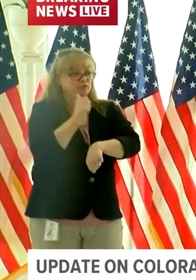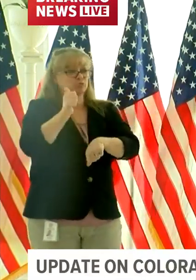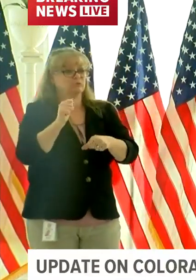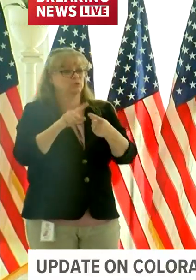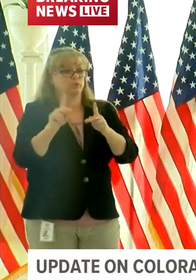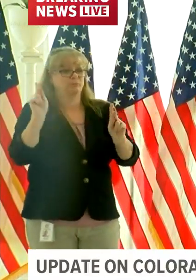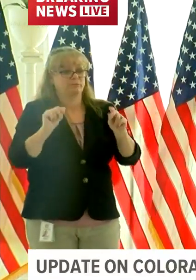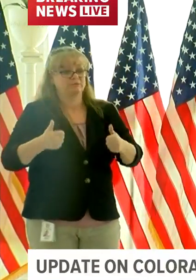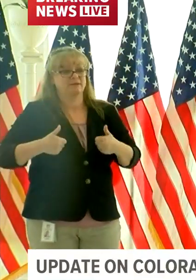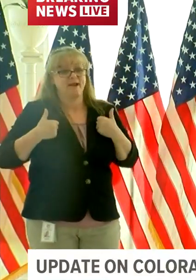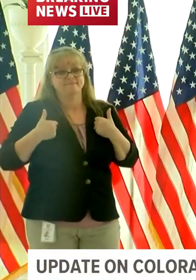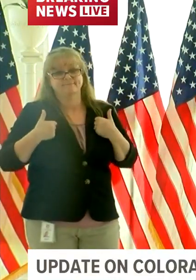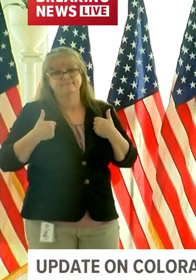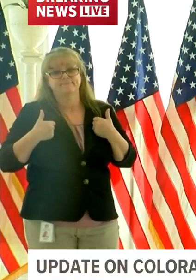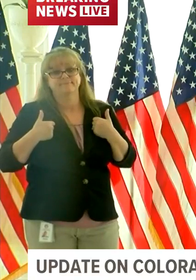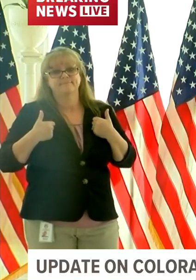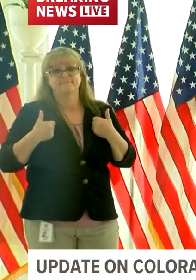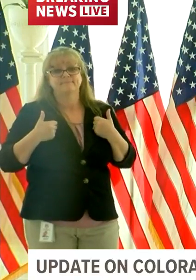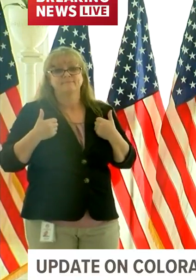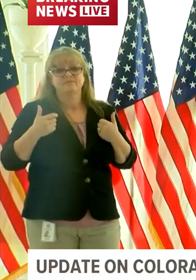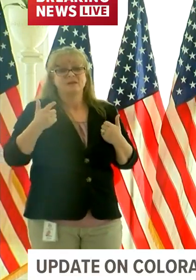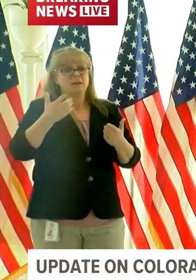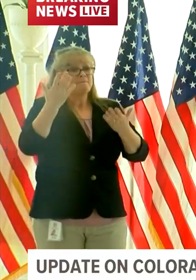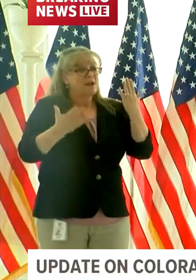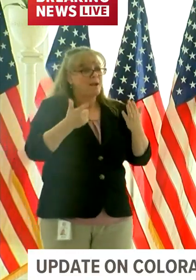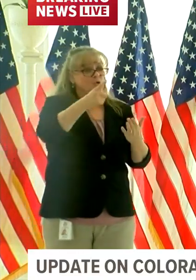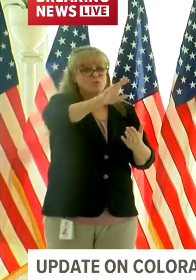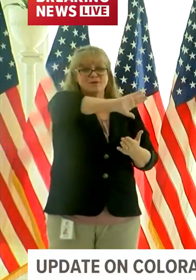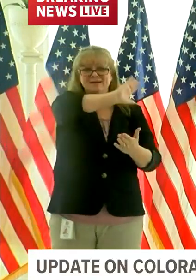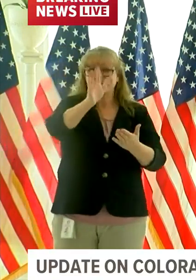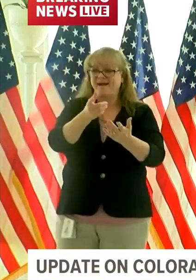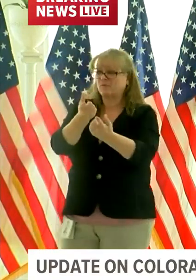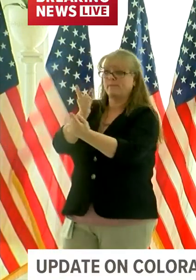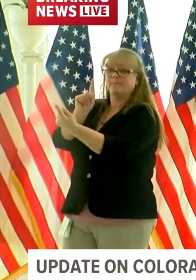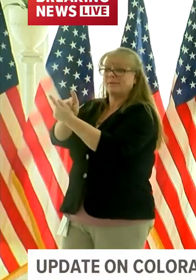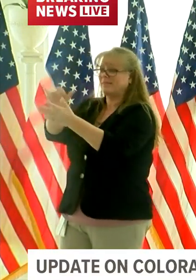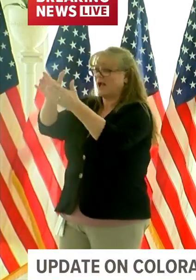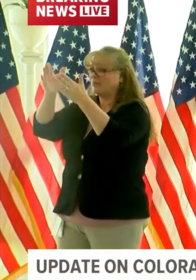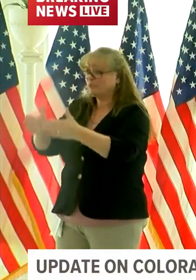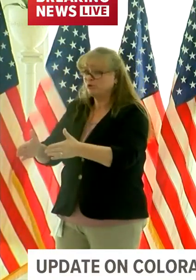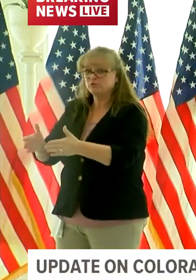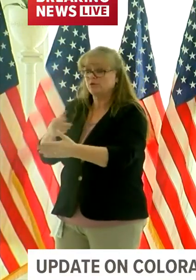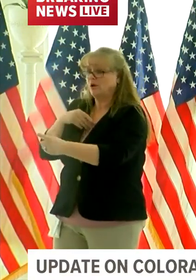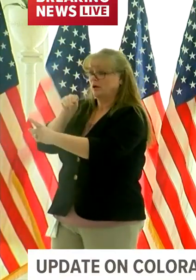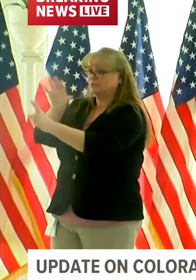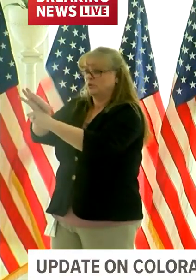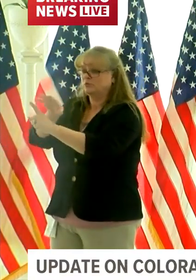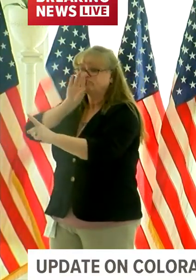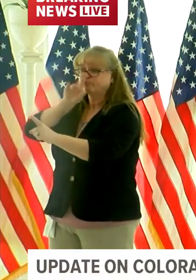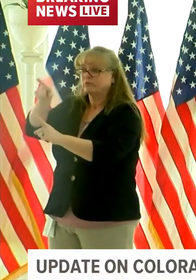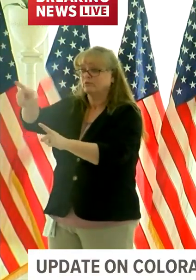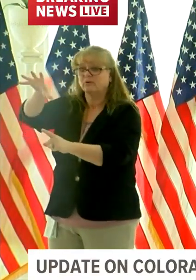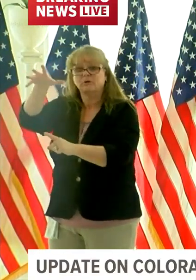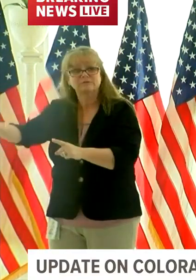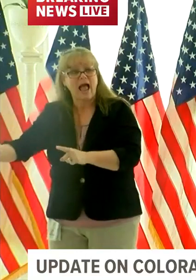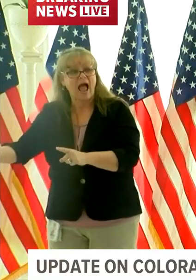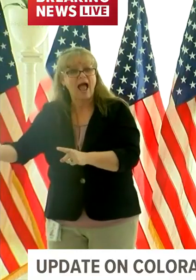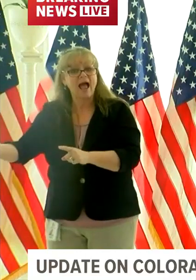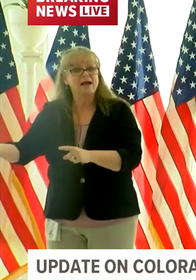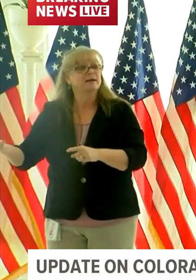and just a statistic to you, but it also could be your uncle or aunt or your brother or sister, and it could even be